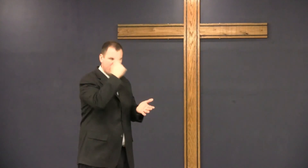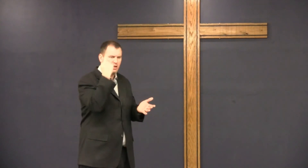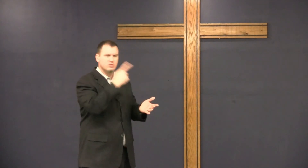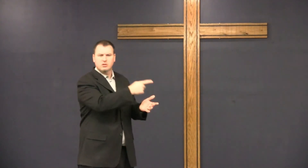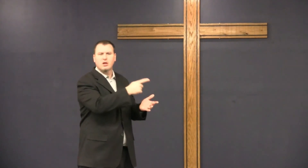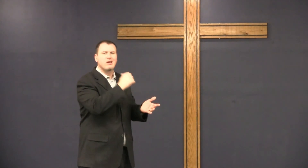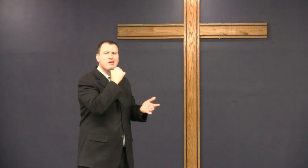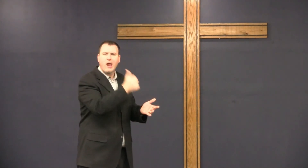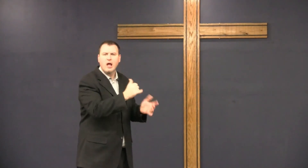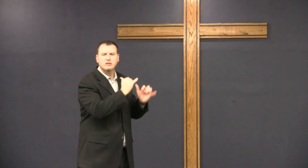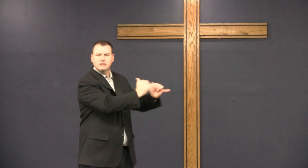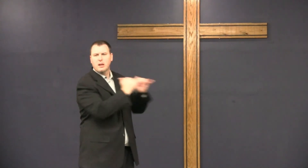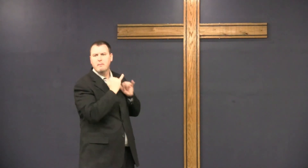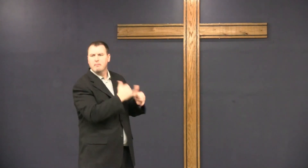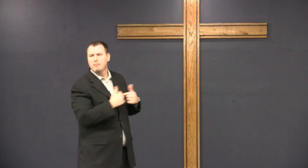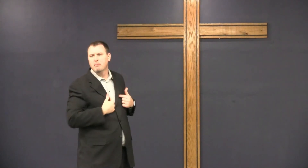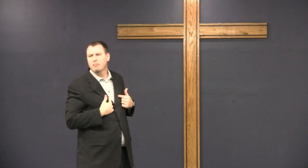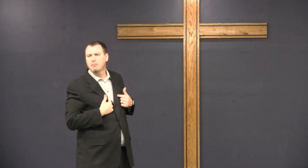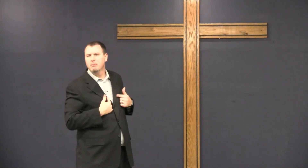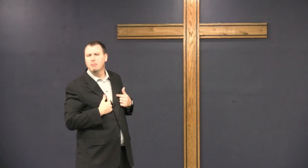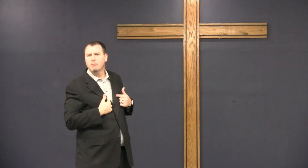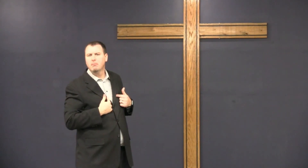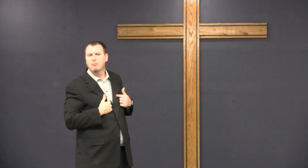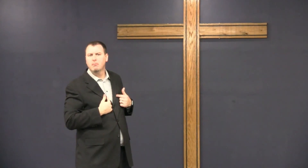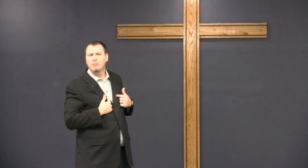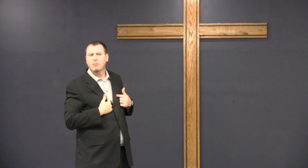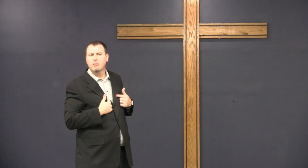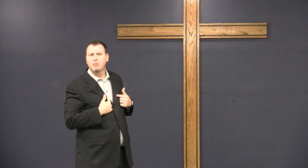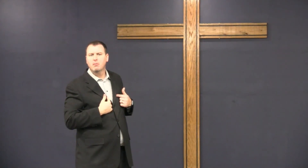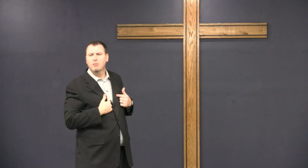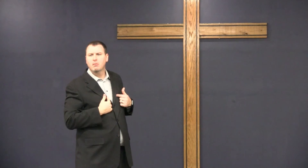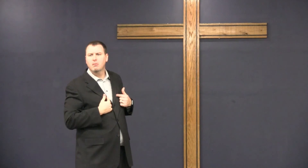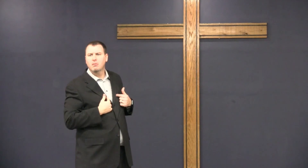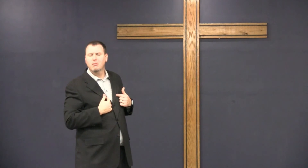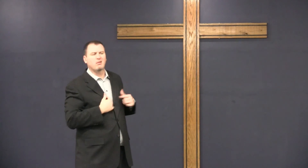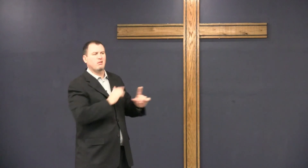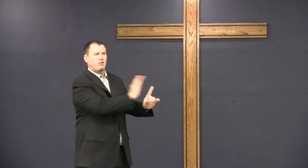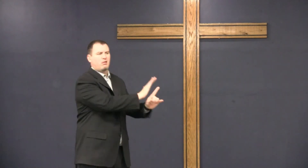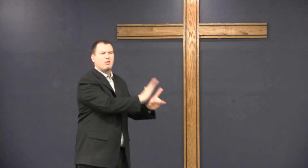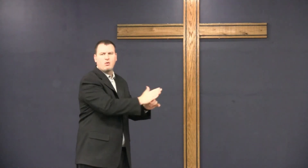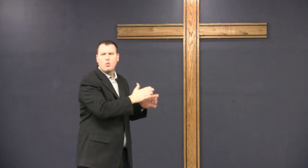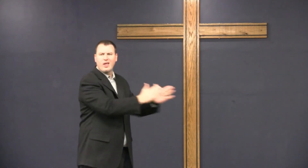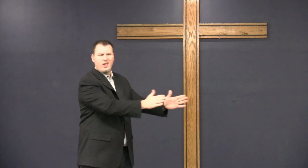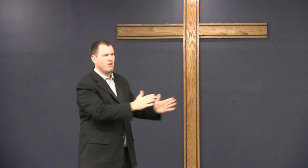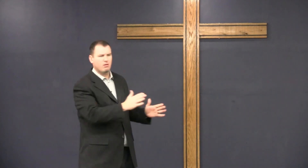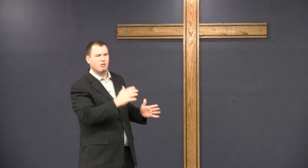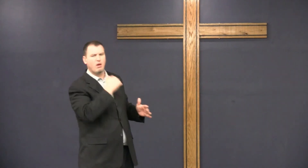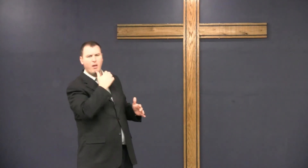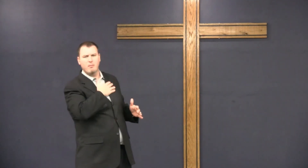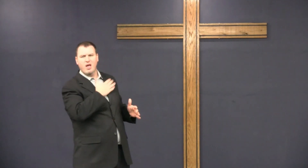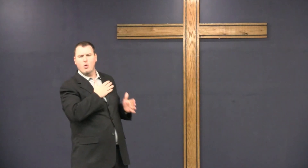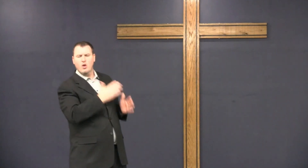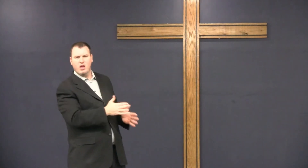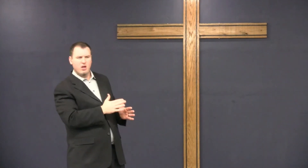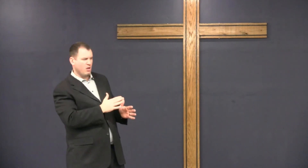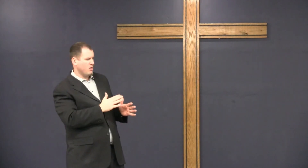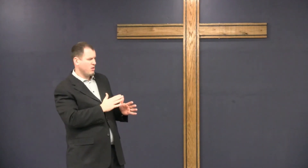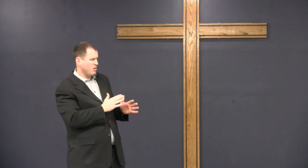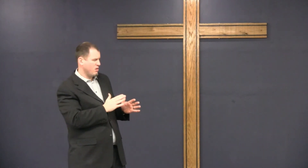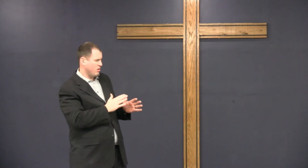they looked at this as Jesus being bad, evil, because his ways were not